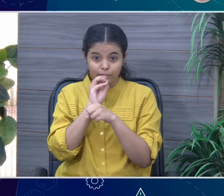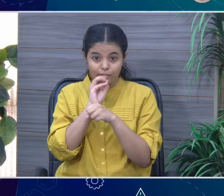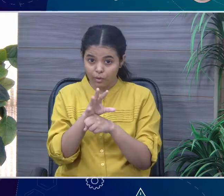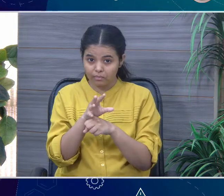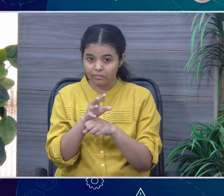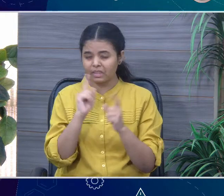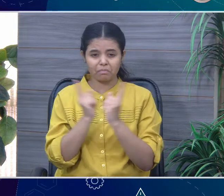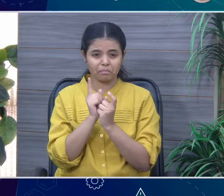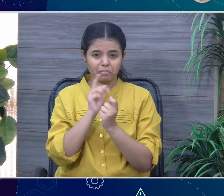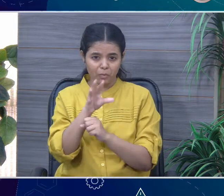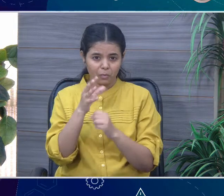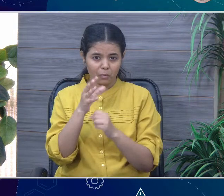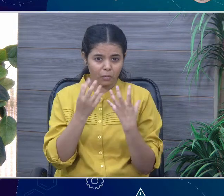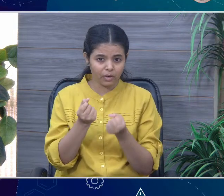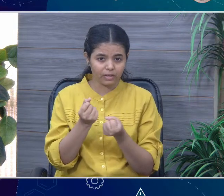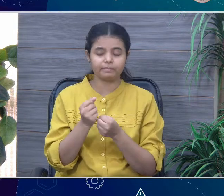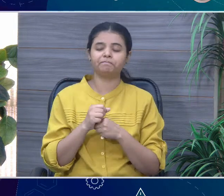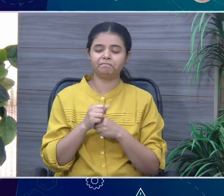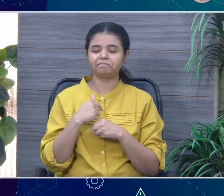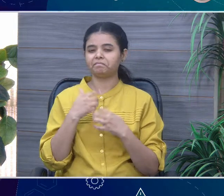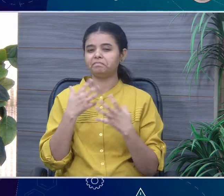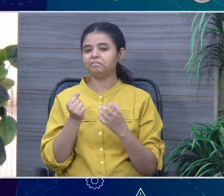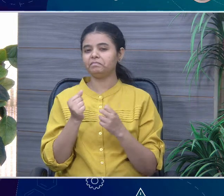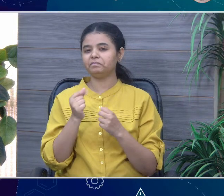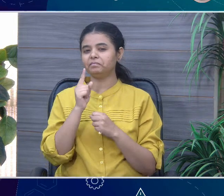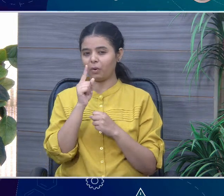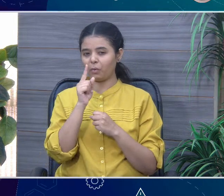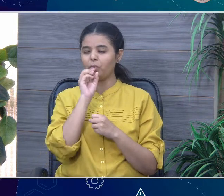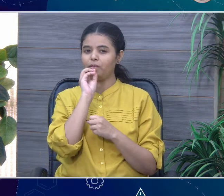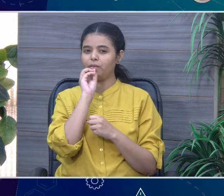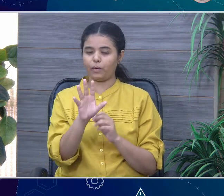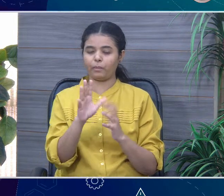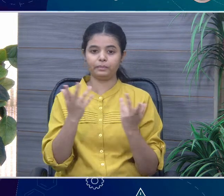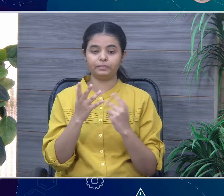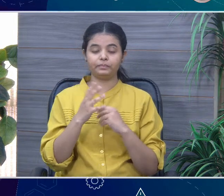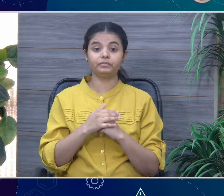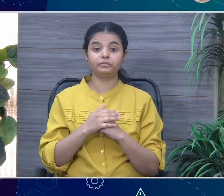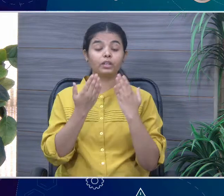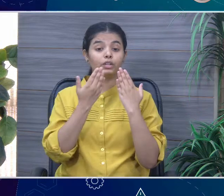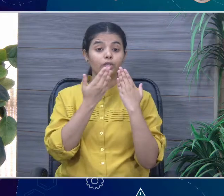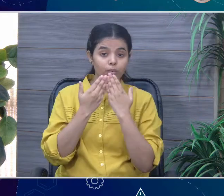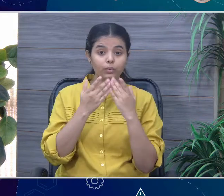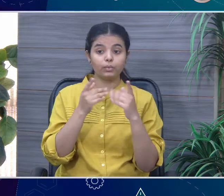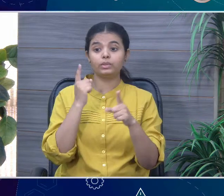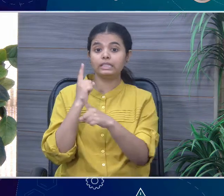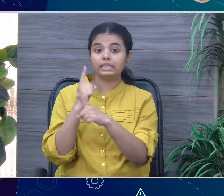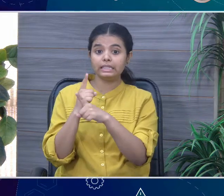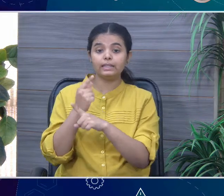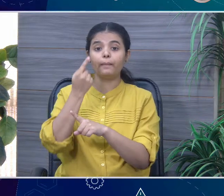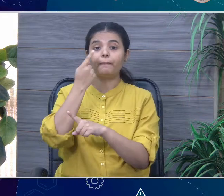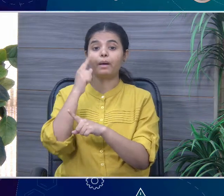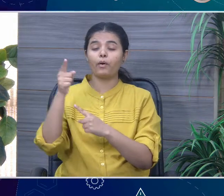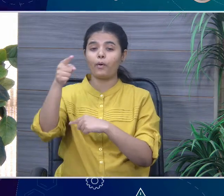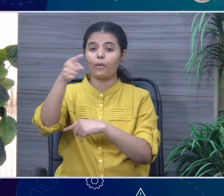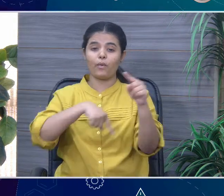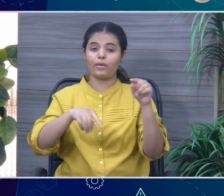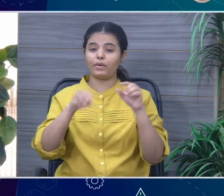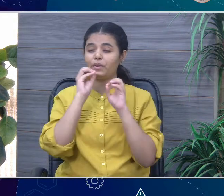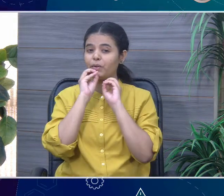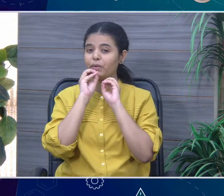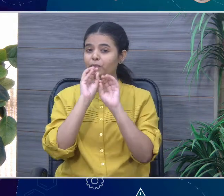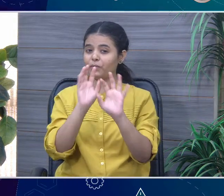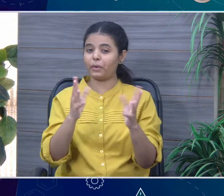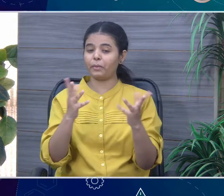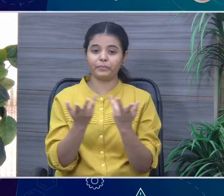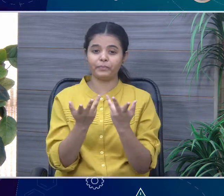them? Okay, so one thing that I would like to tell to the school, to the teachers and to the parents is, a very important